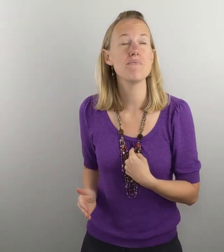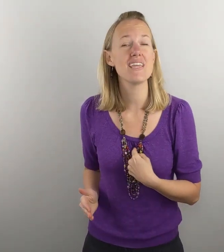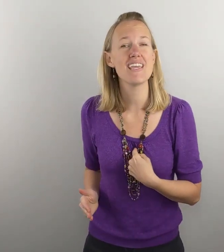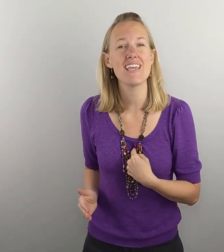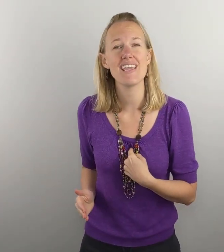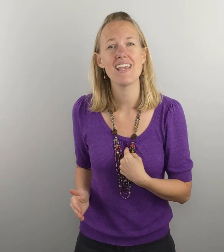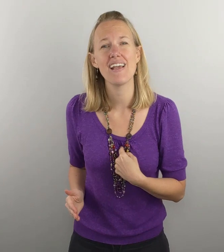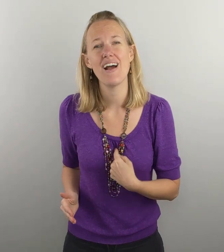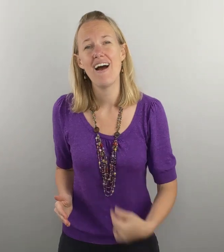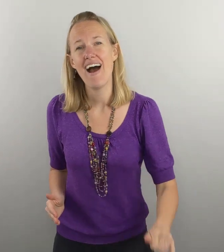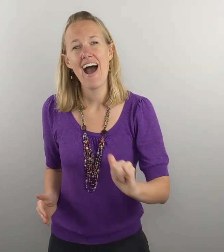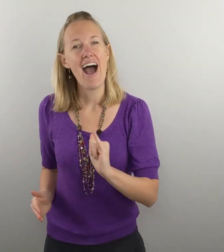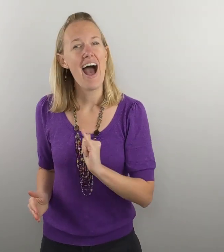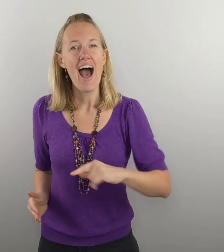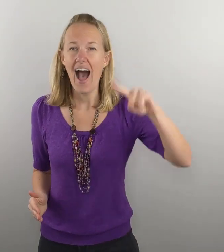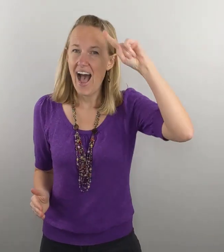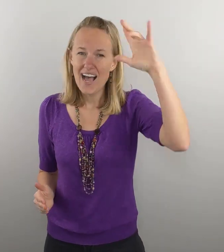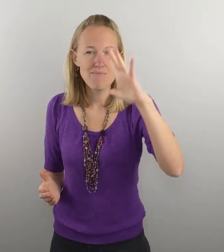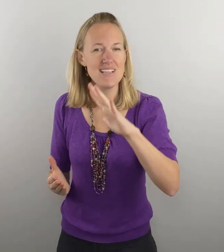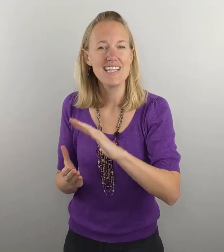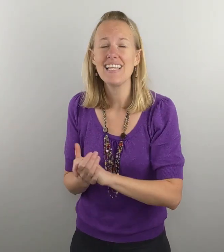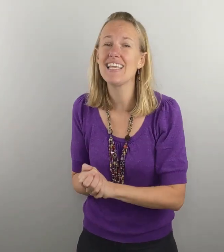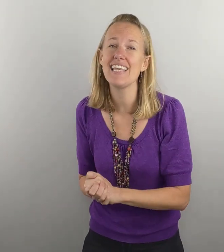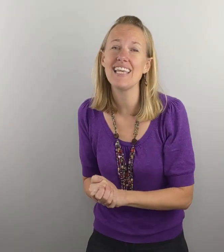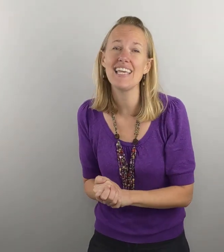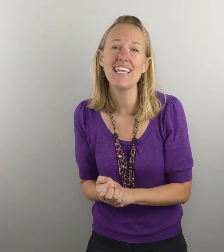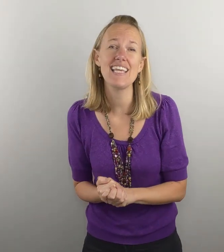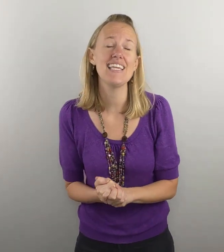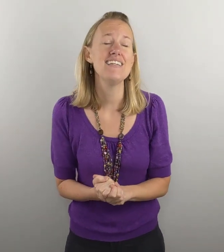me. Oh, I believe.